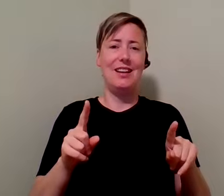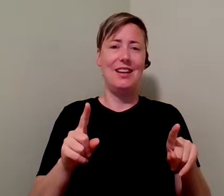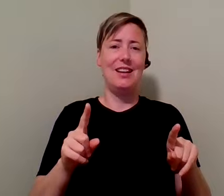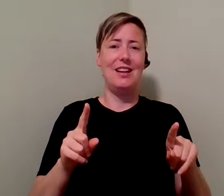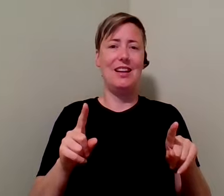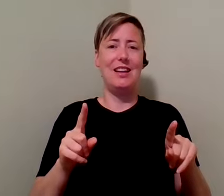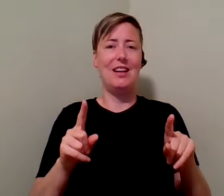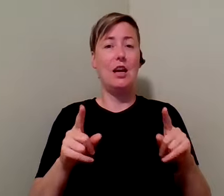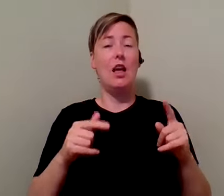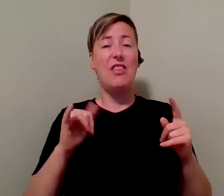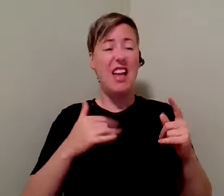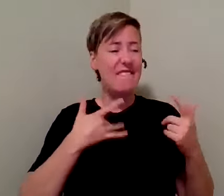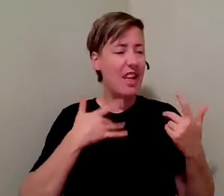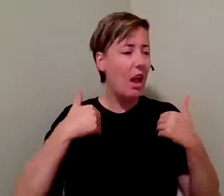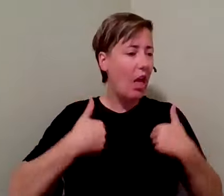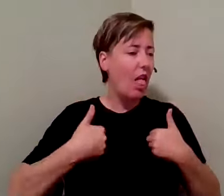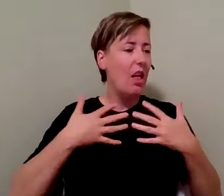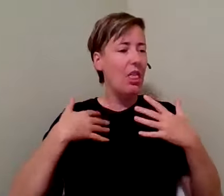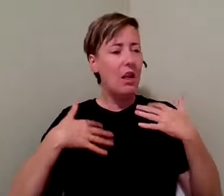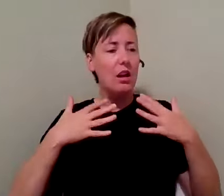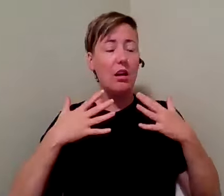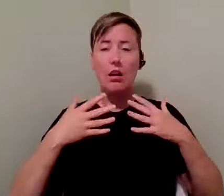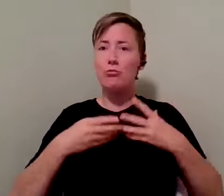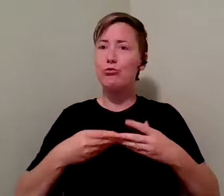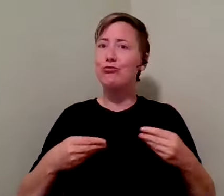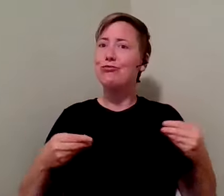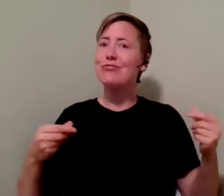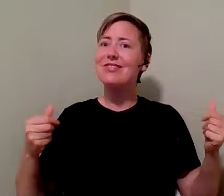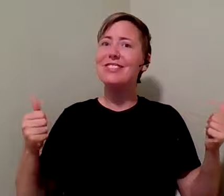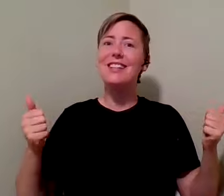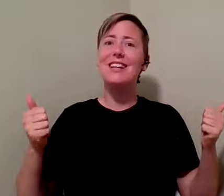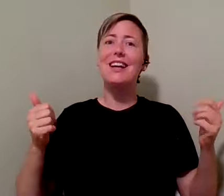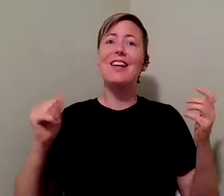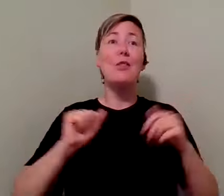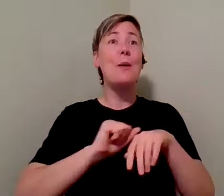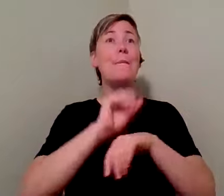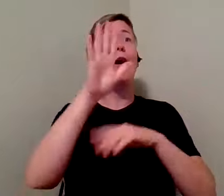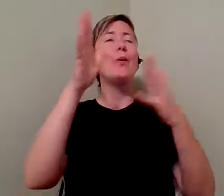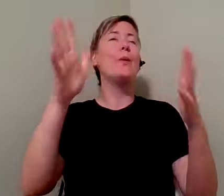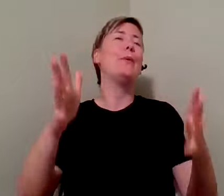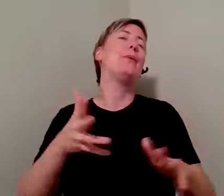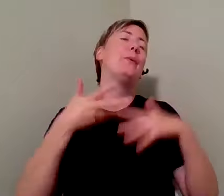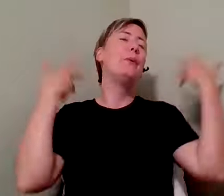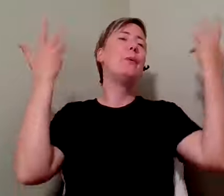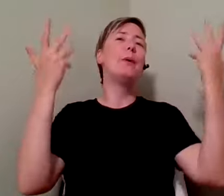melted away. The breeze on the top of that mountain was refreshing. The view was